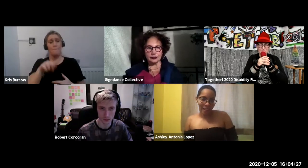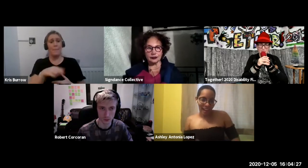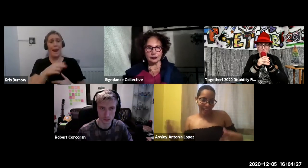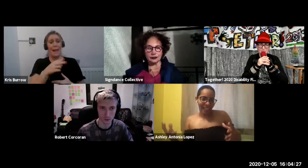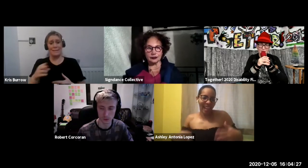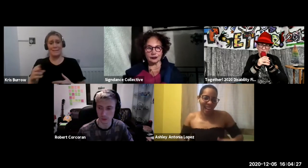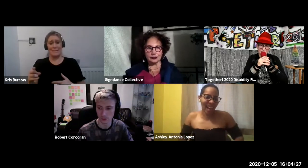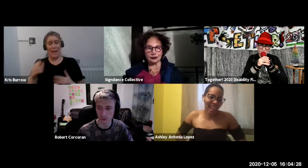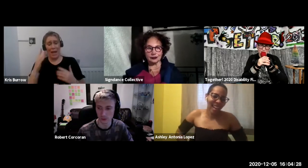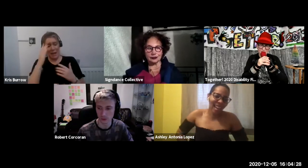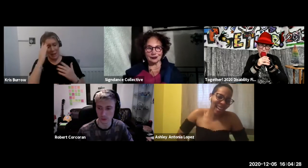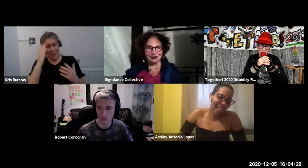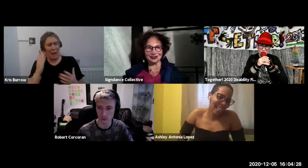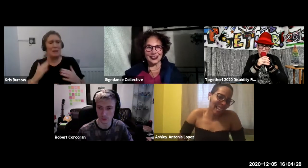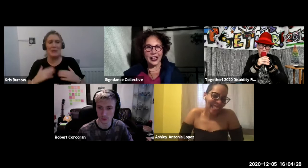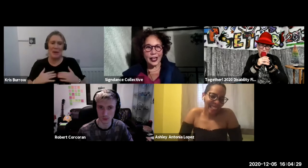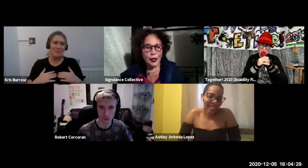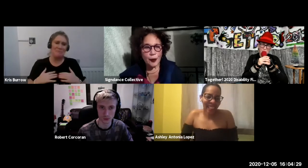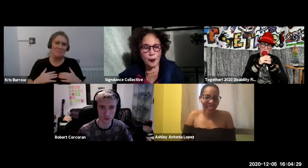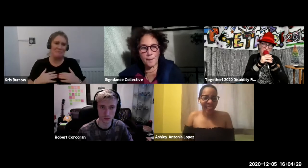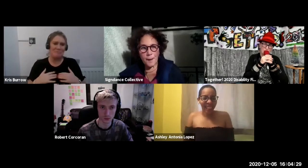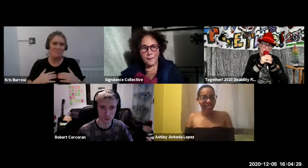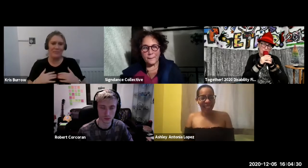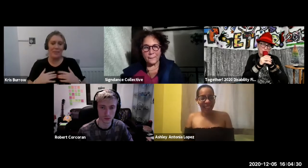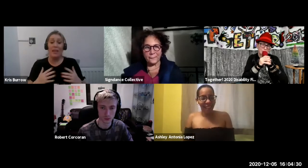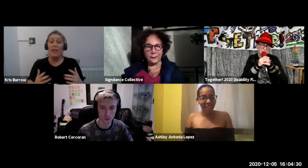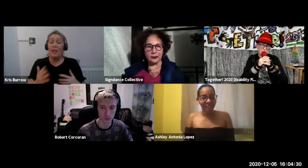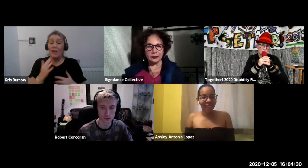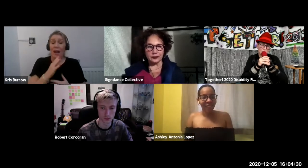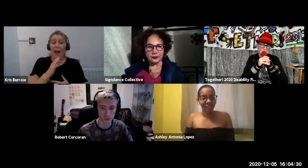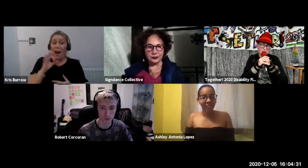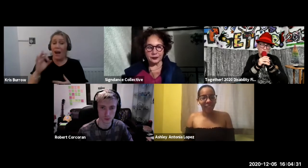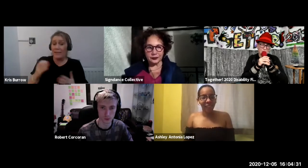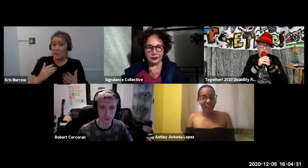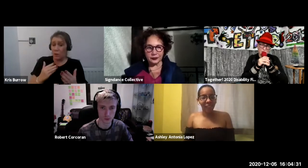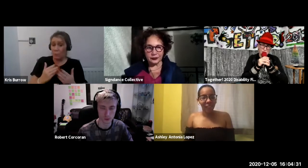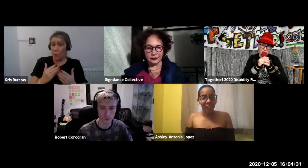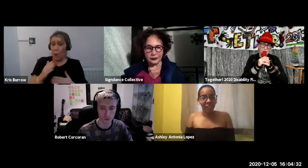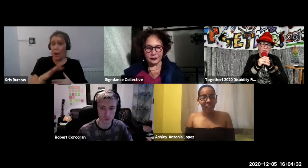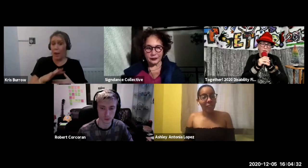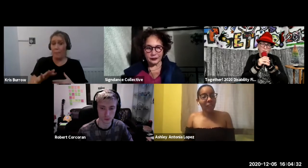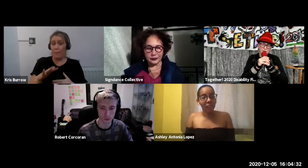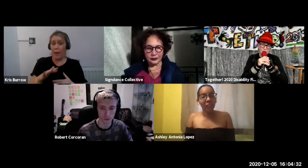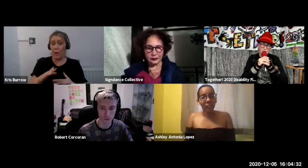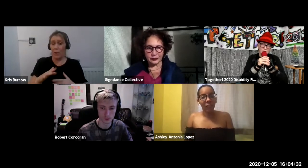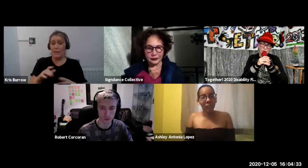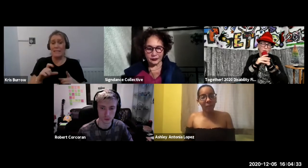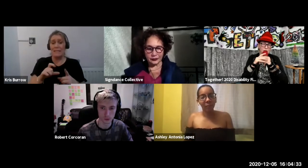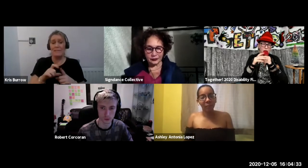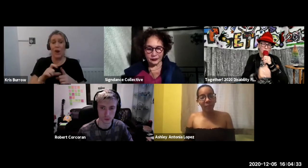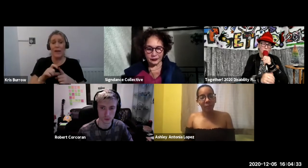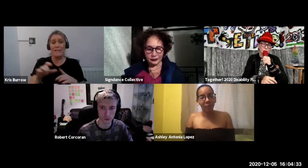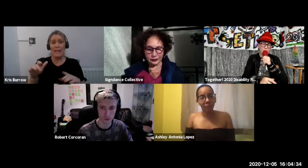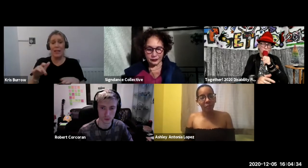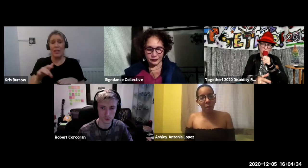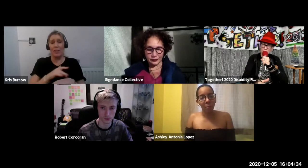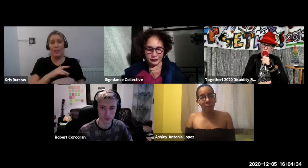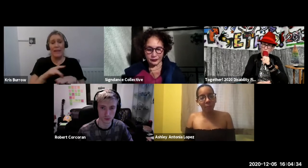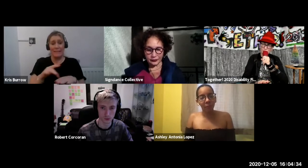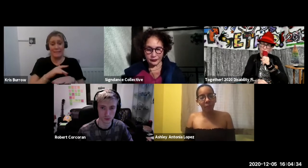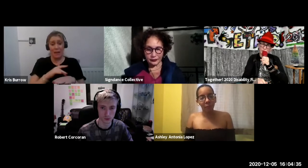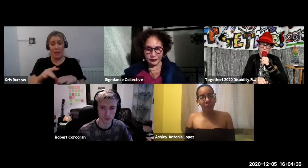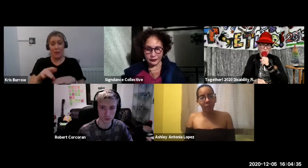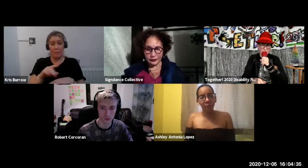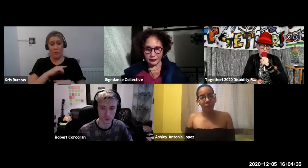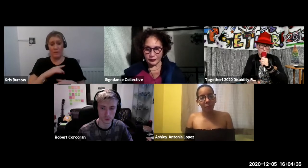know. Yeah. Could I ask you a bit more about the devised theatre? Because I think there's a